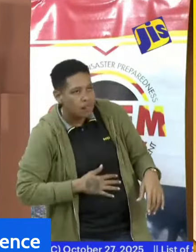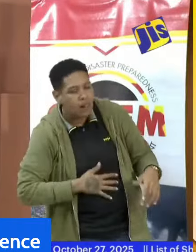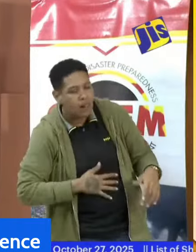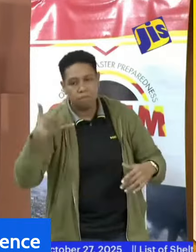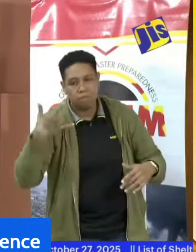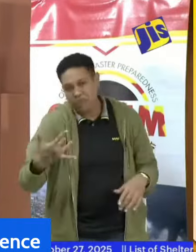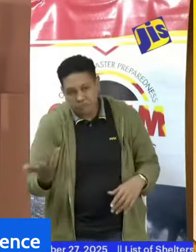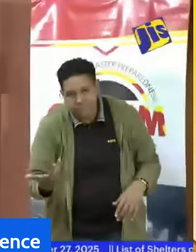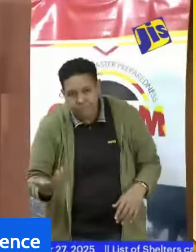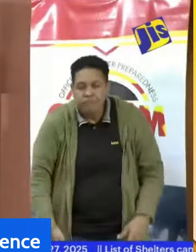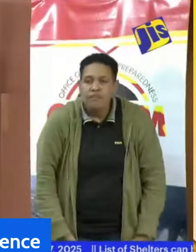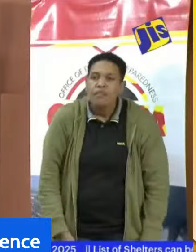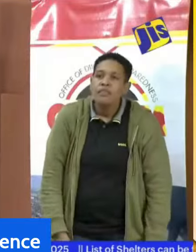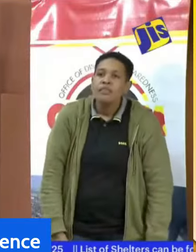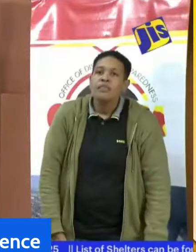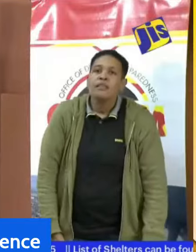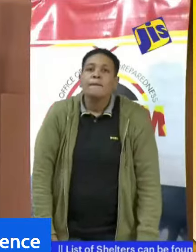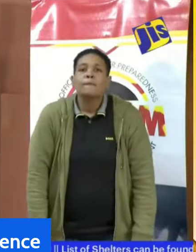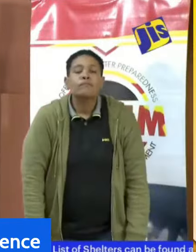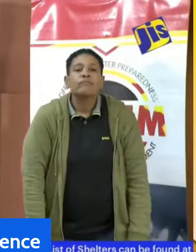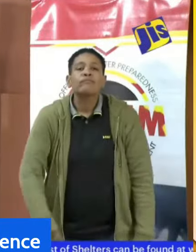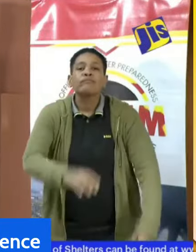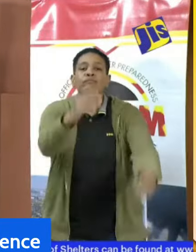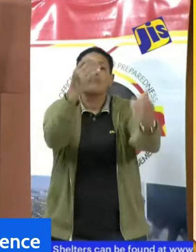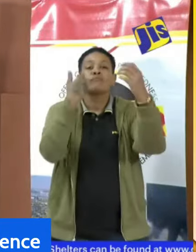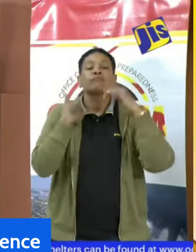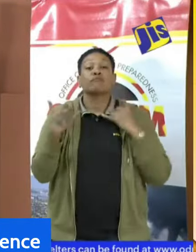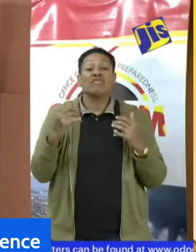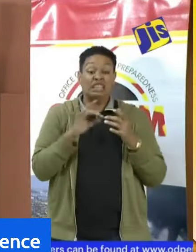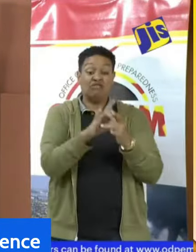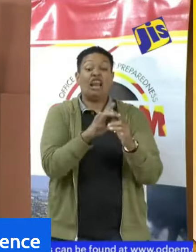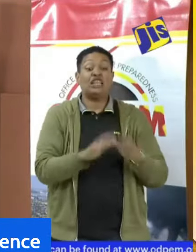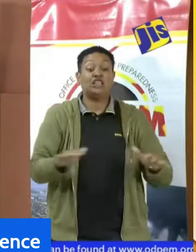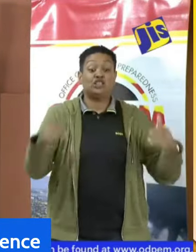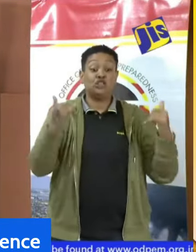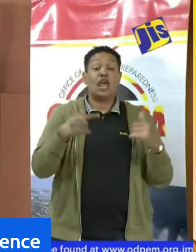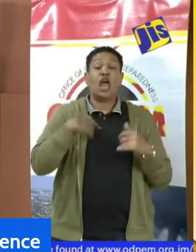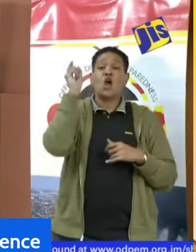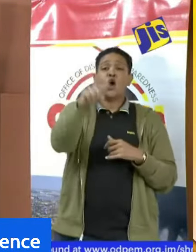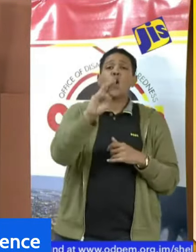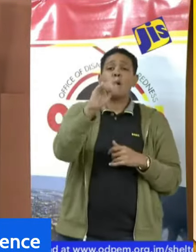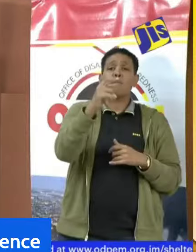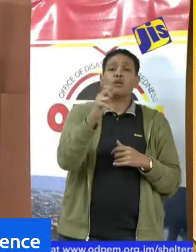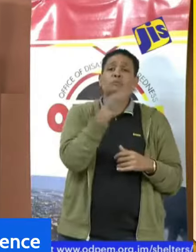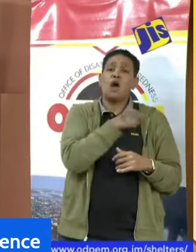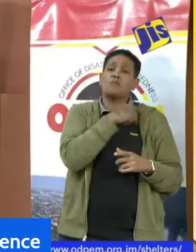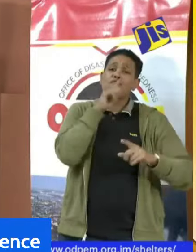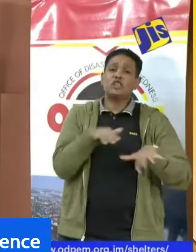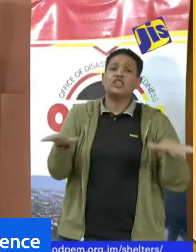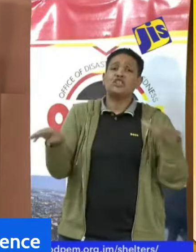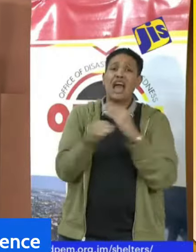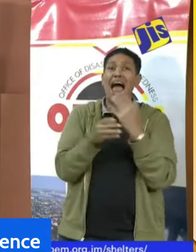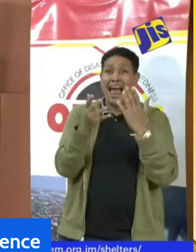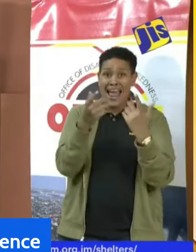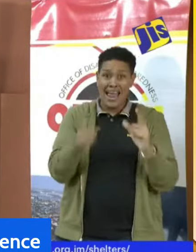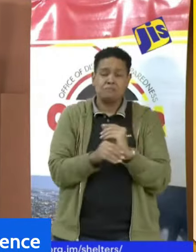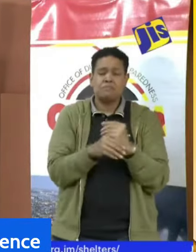In terms of our children, today I visited the Bustamante Hospital for Children. Yeah,